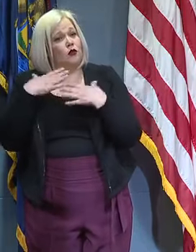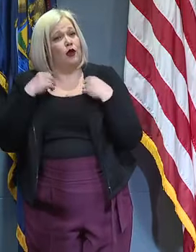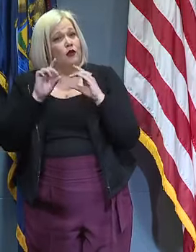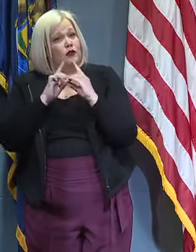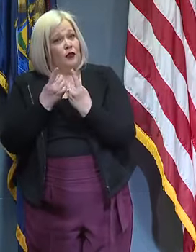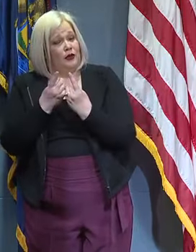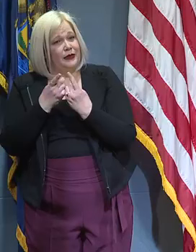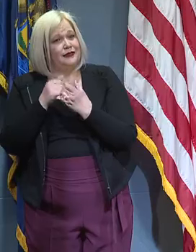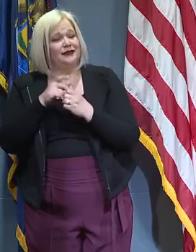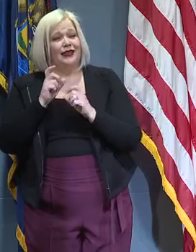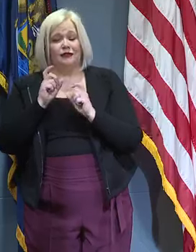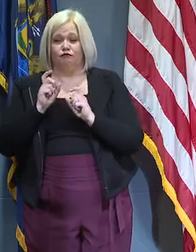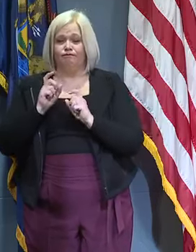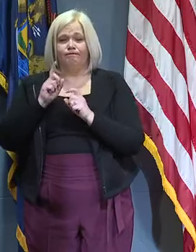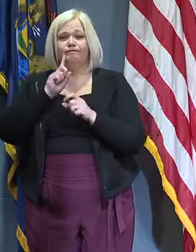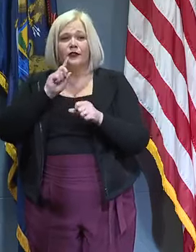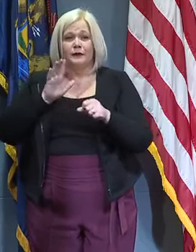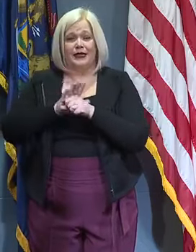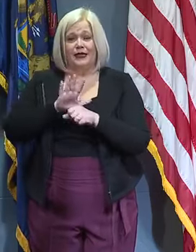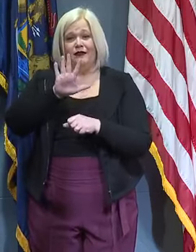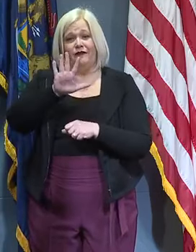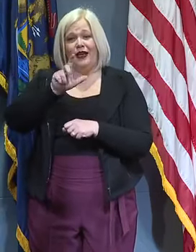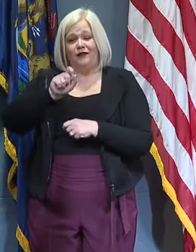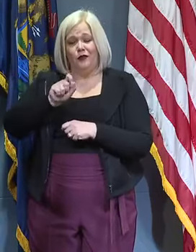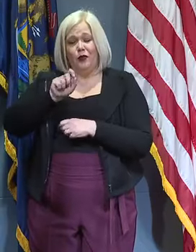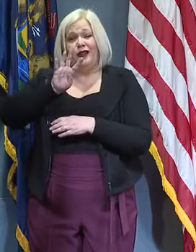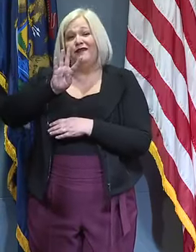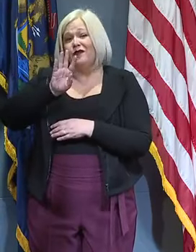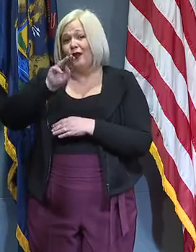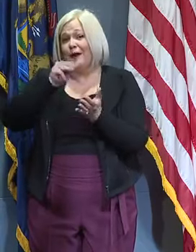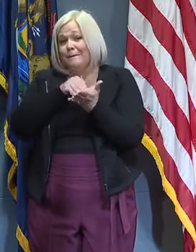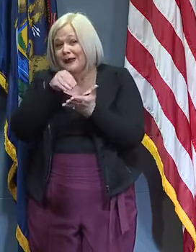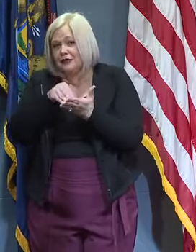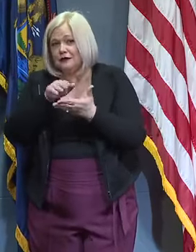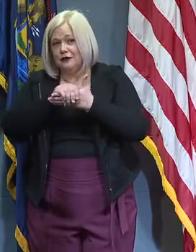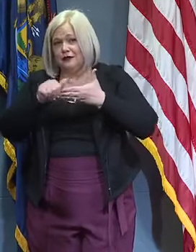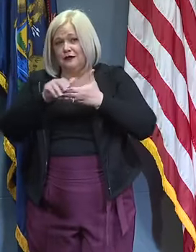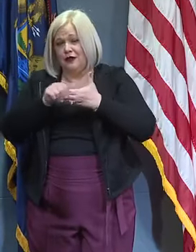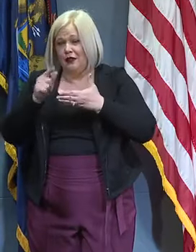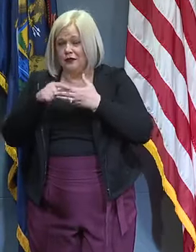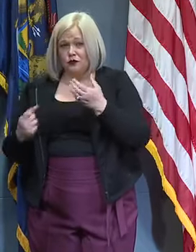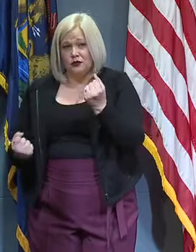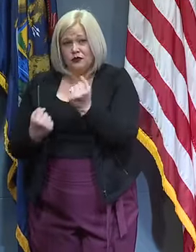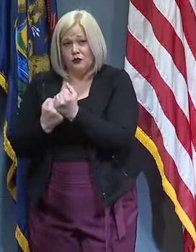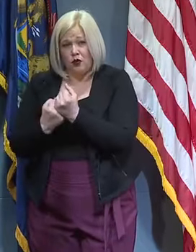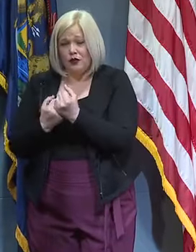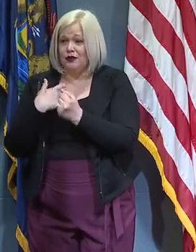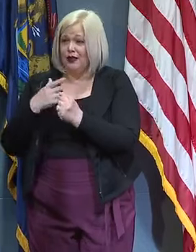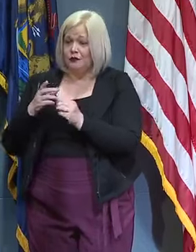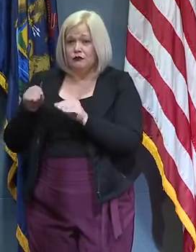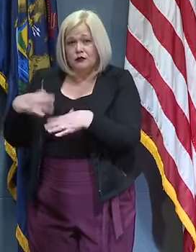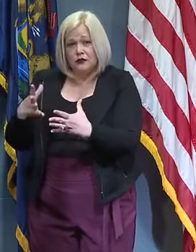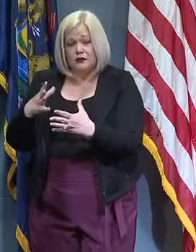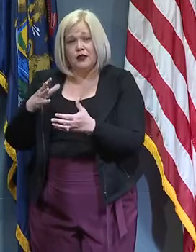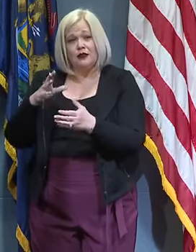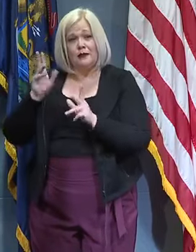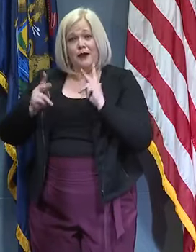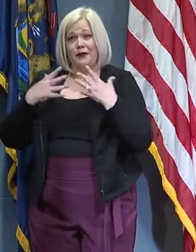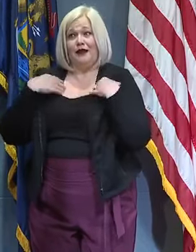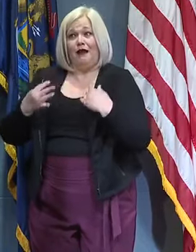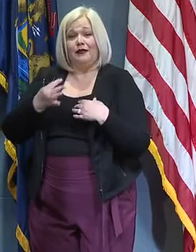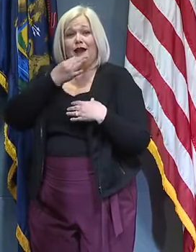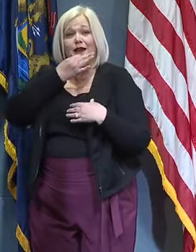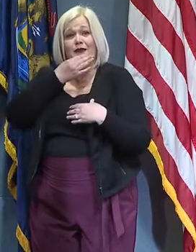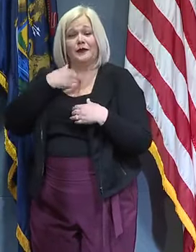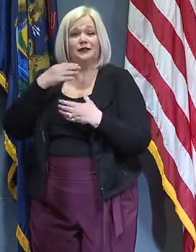committed $5.4 million to expand testing and to fund teams of public health experts and clinicians who will